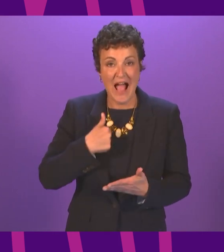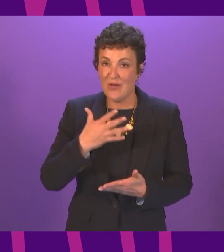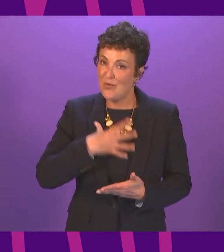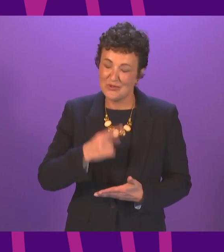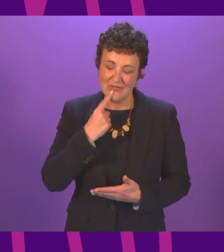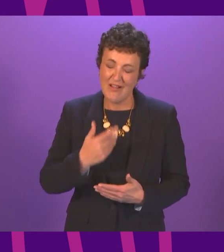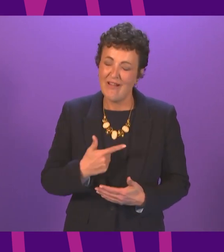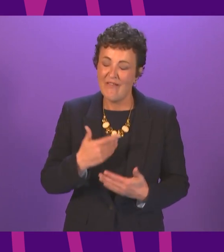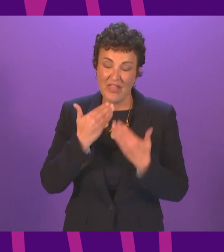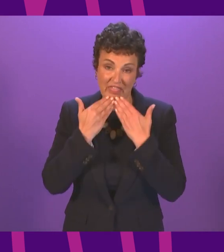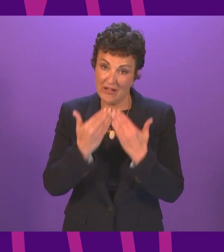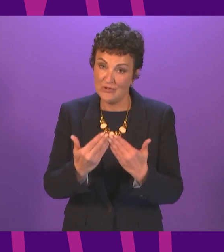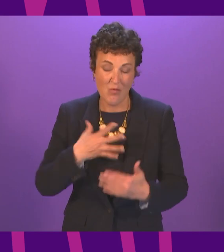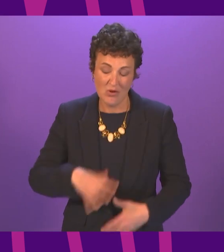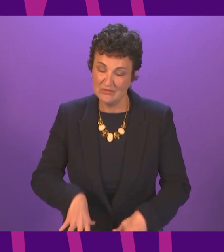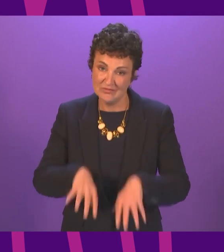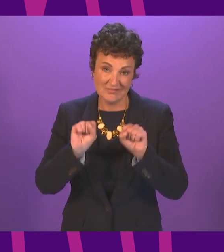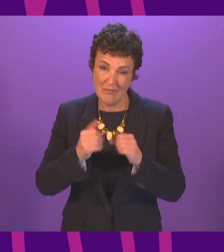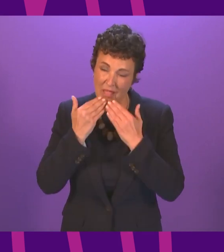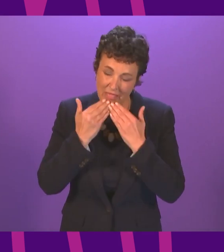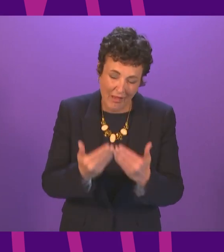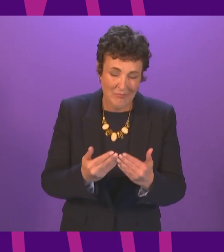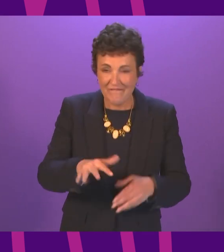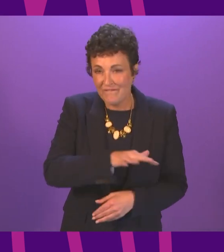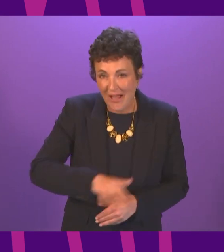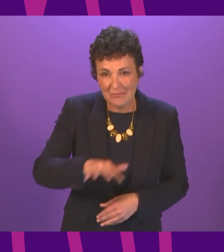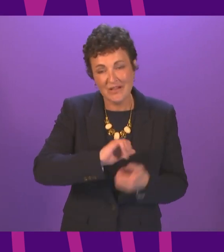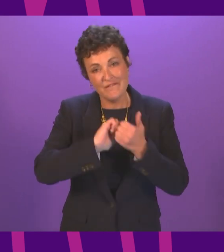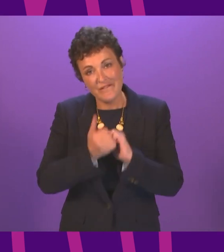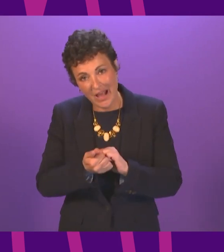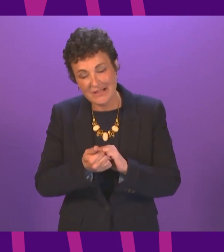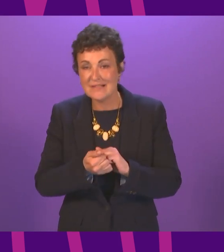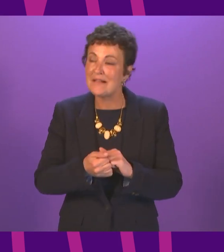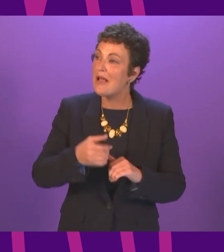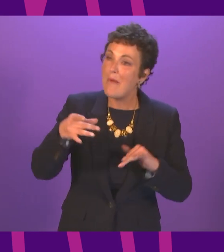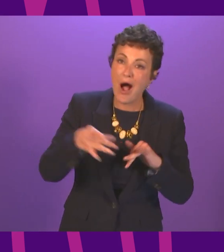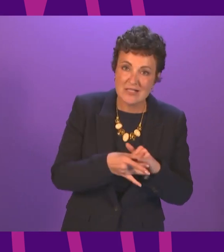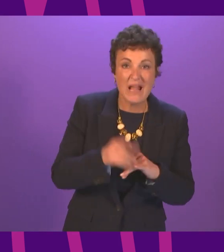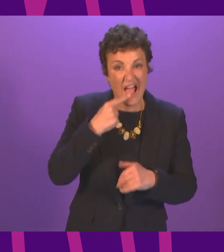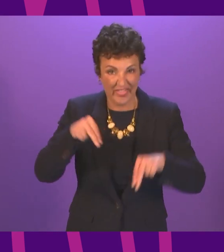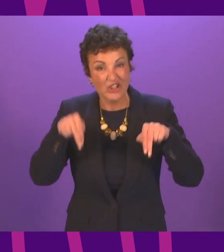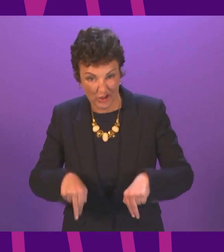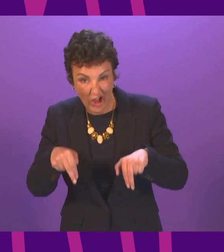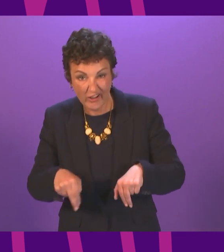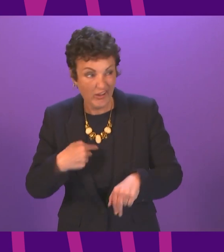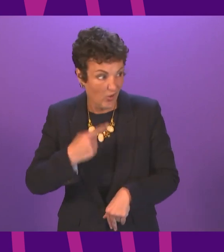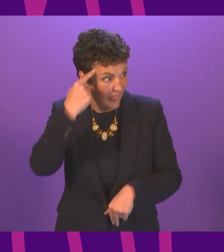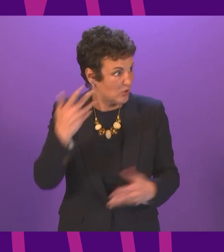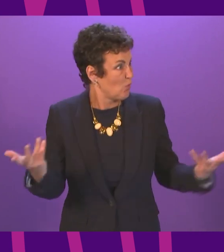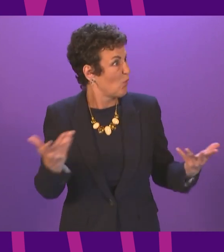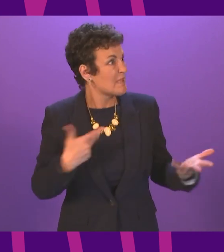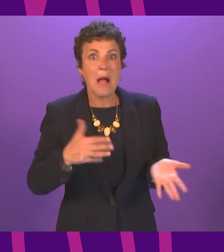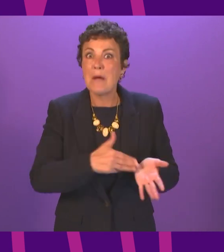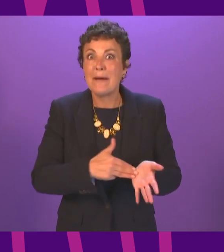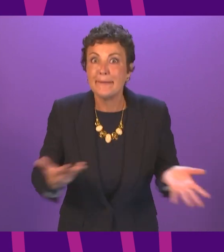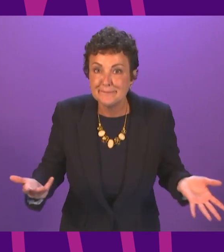starting of course with my family my friends my husband and the dog who I think wonders where I am most days just